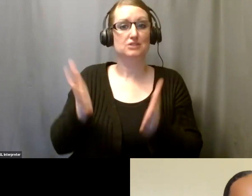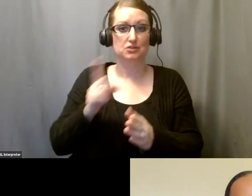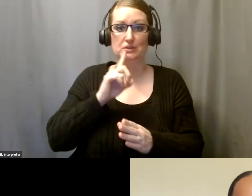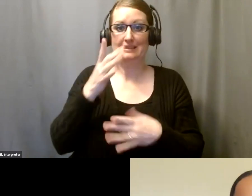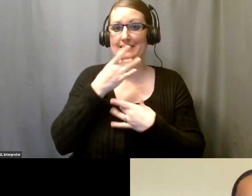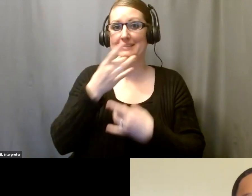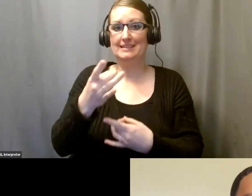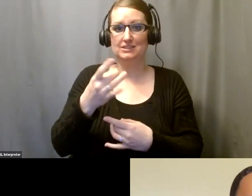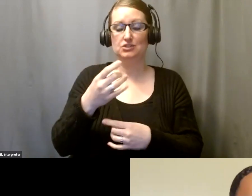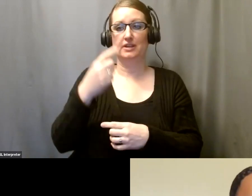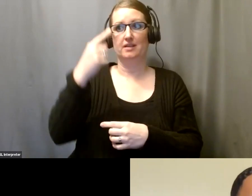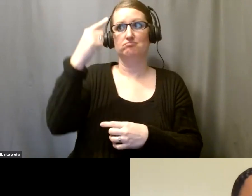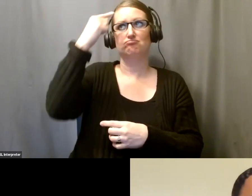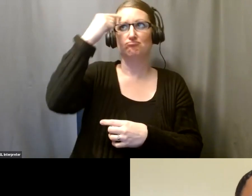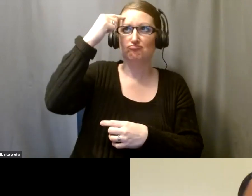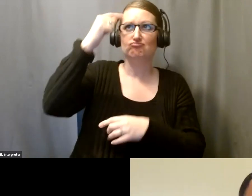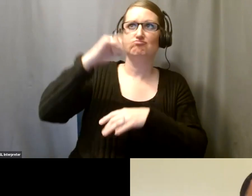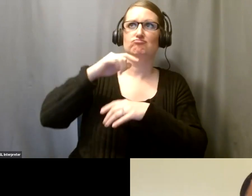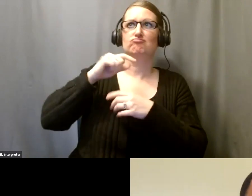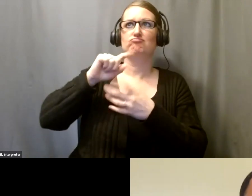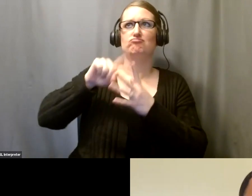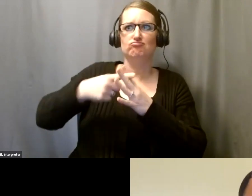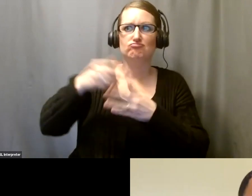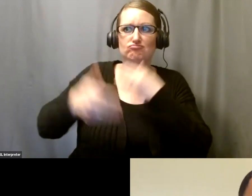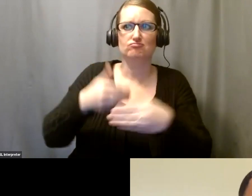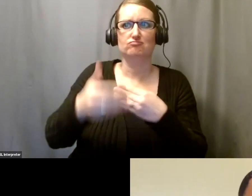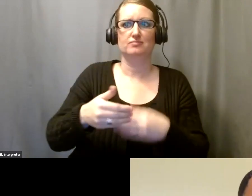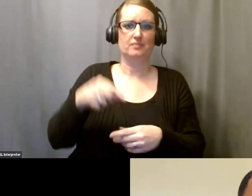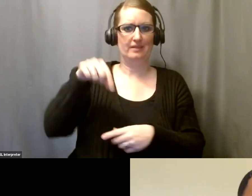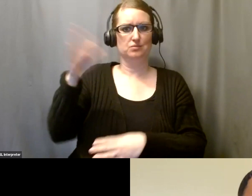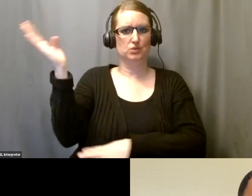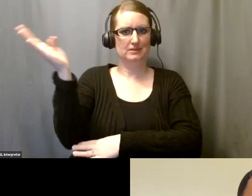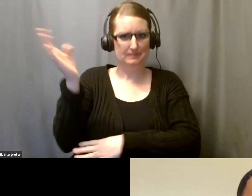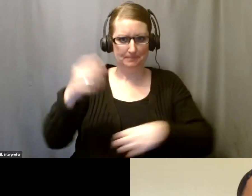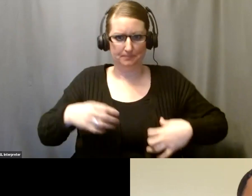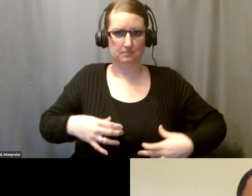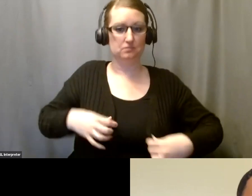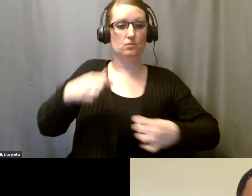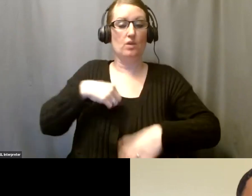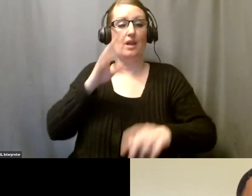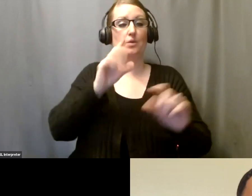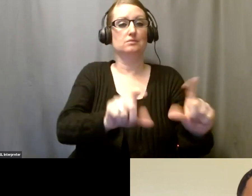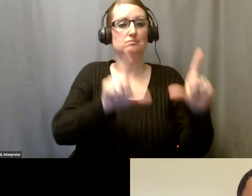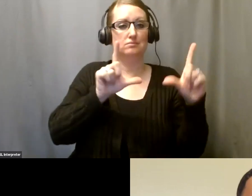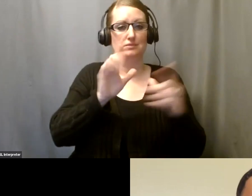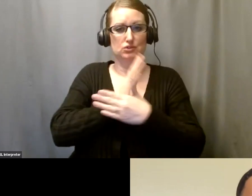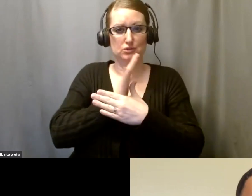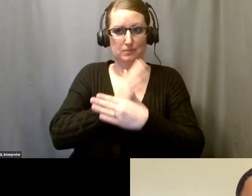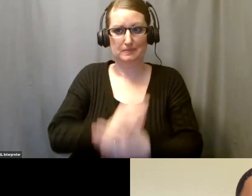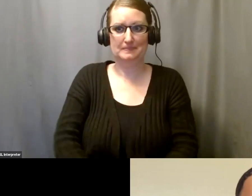and thought-provoking day of presentations. So I'm going to go ahead and share screen.